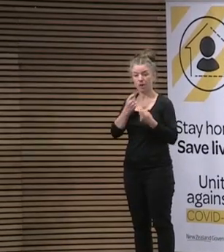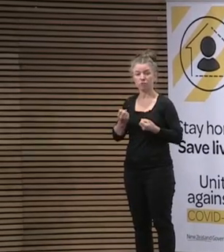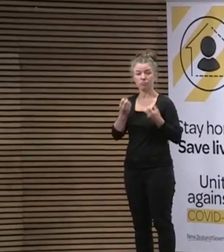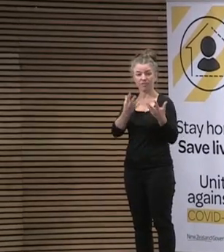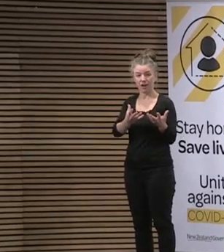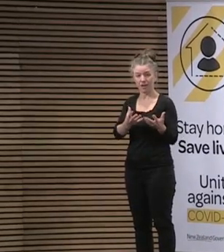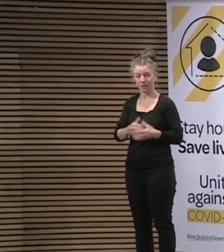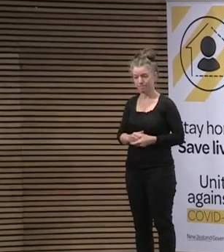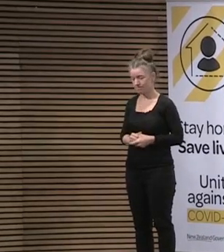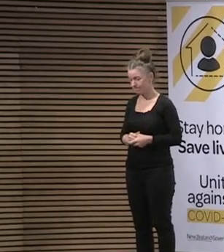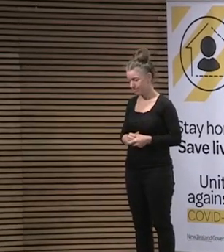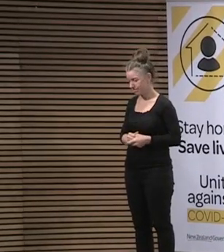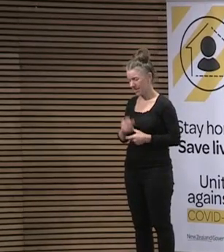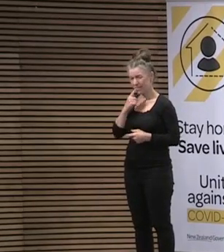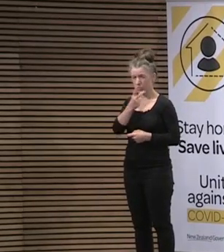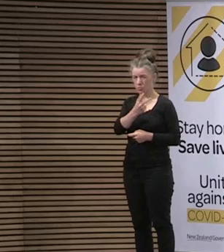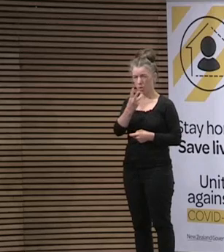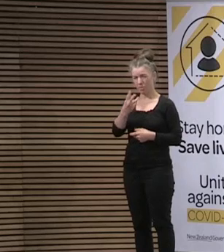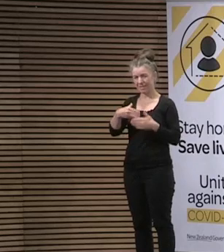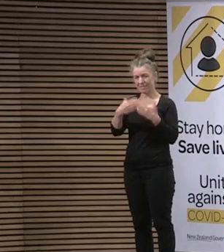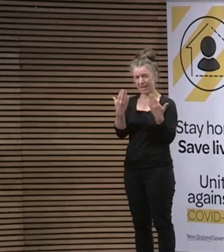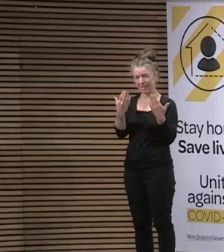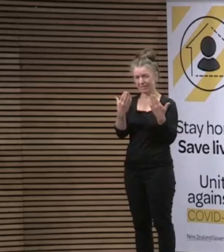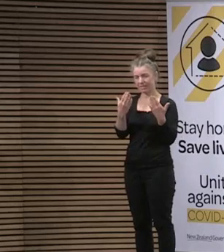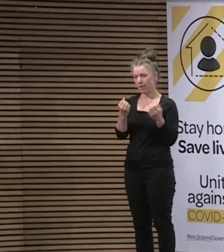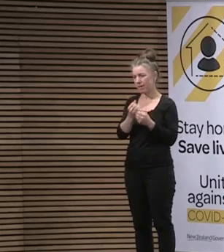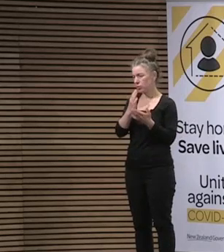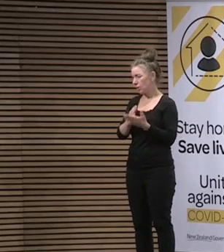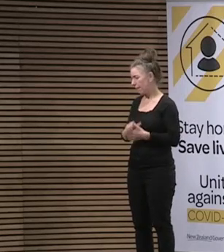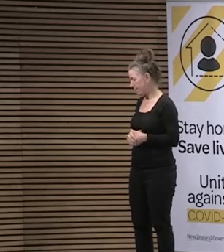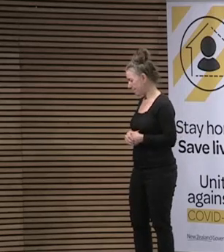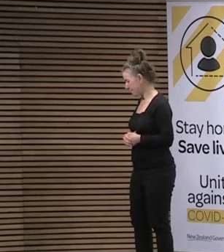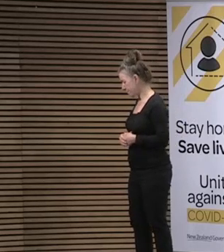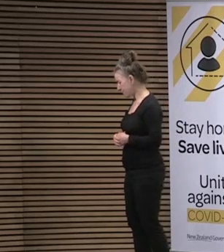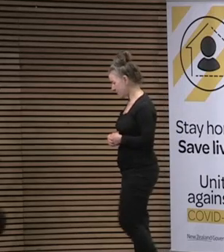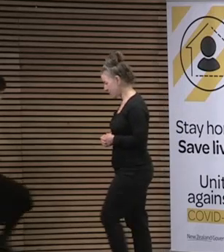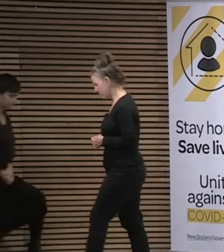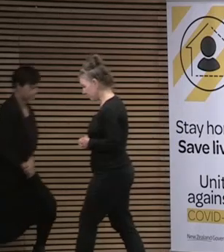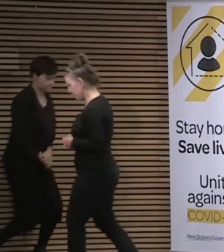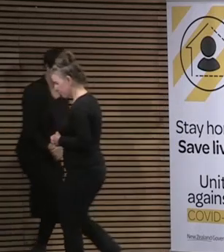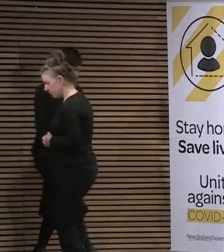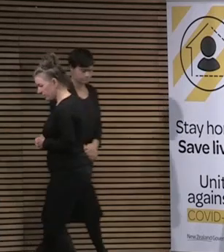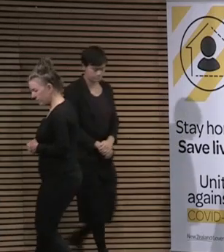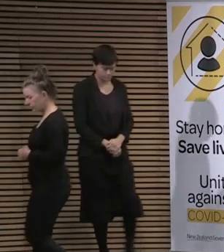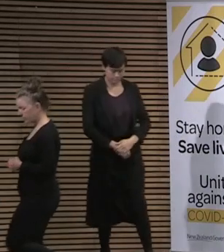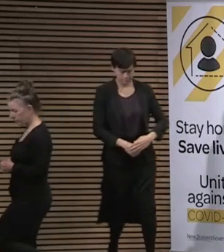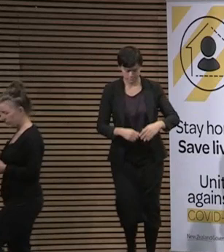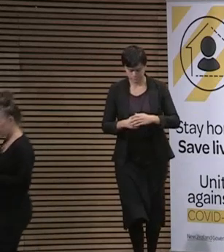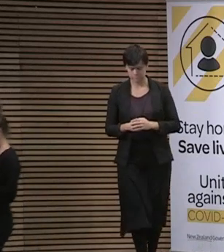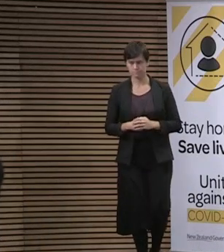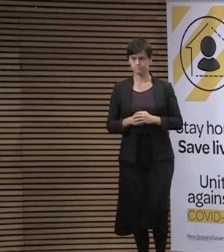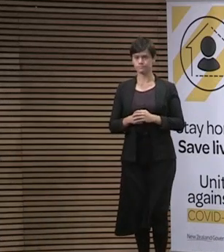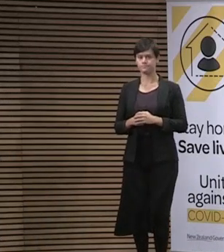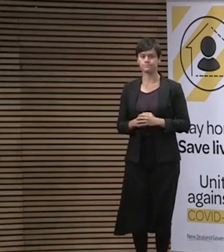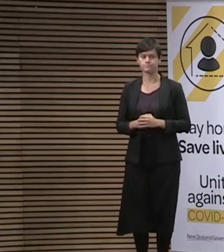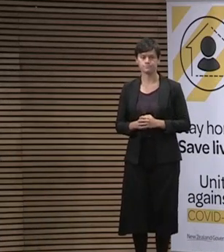follow-up. I think it was 2 or 3 days, but I'd like to get that correct. How did they get it? Do we know? Is this an example? We'll come to Ben and then we'll come over